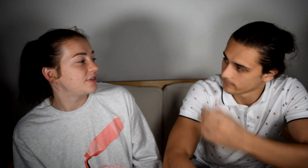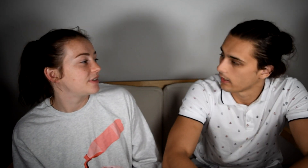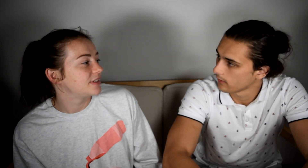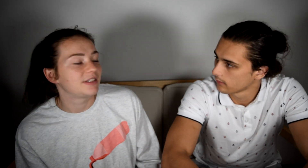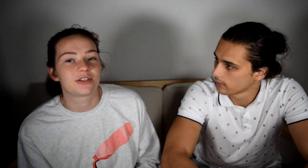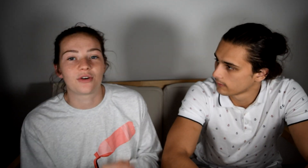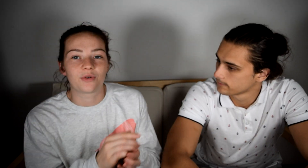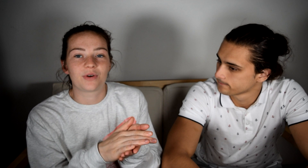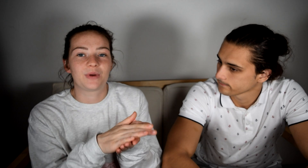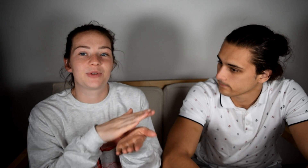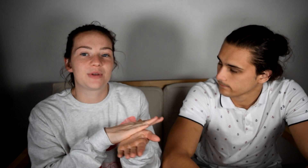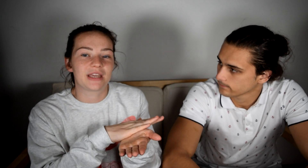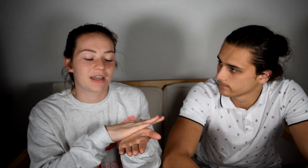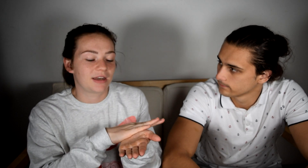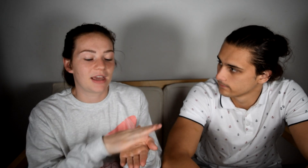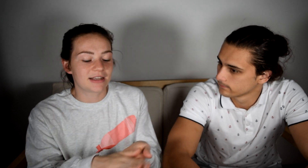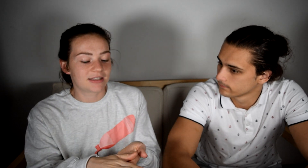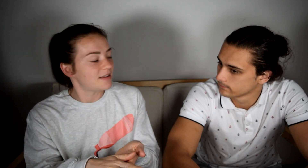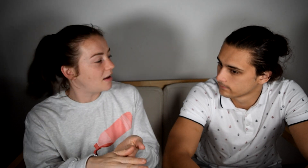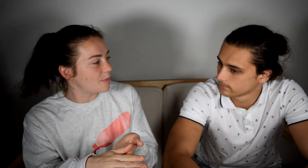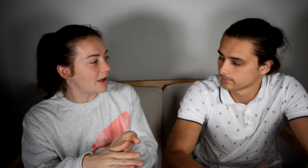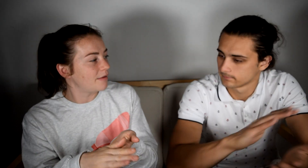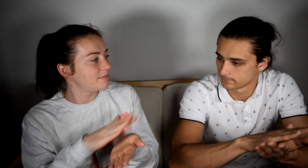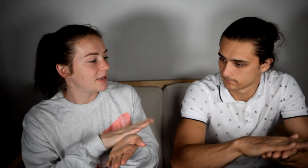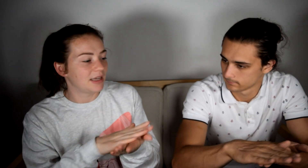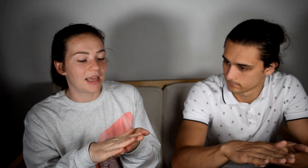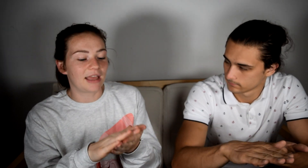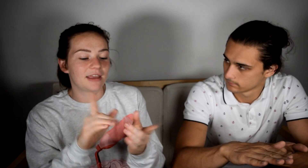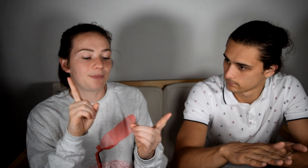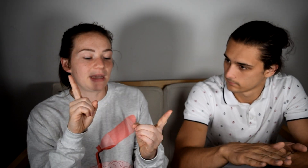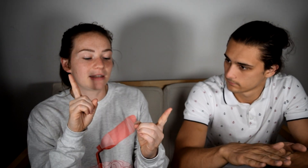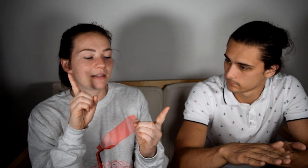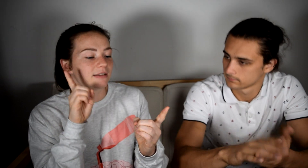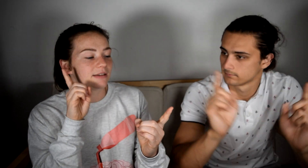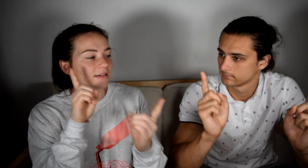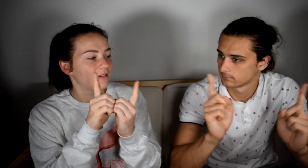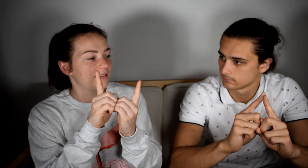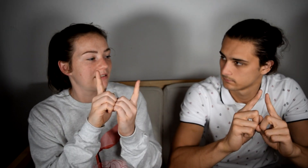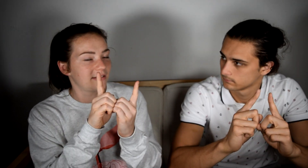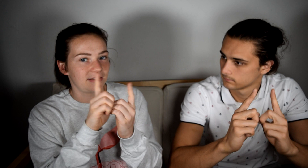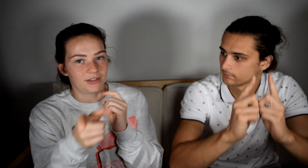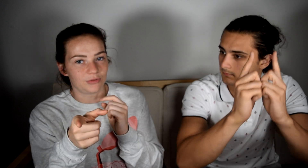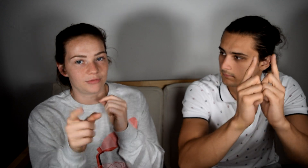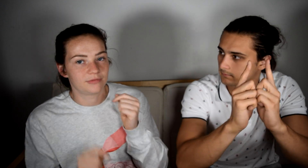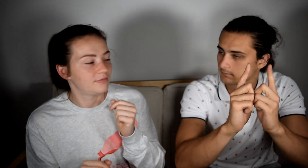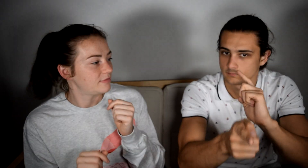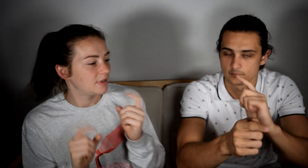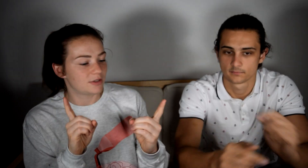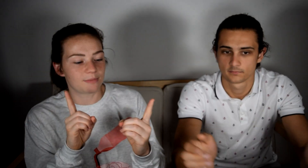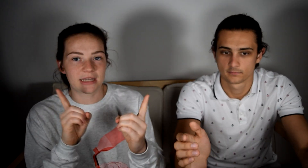Yeah. So we were doing nice on the palm and then meet you. So meet is